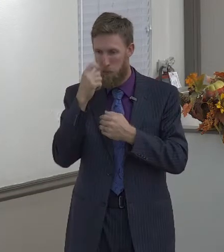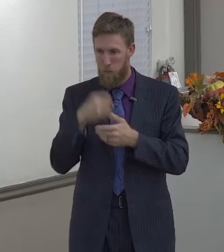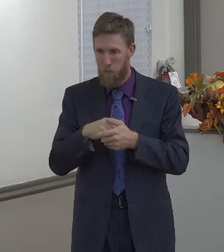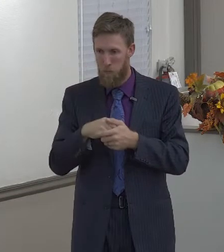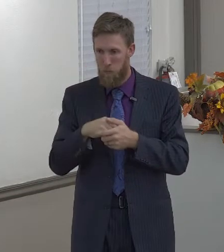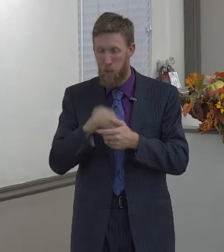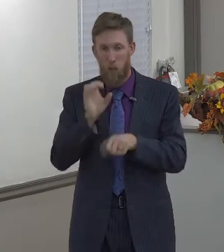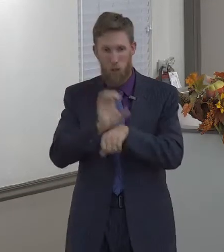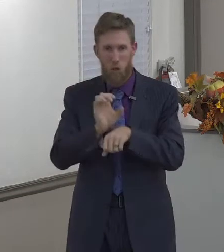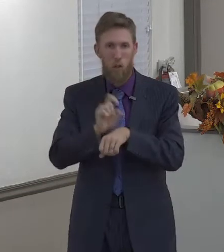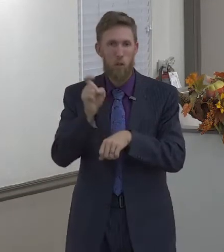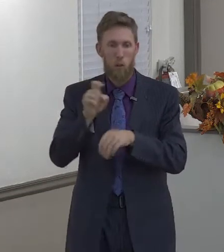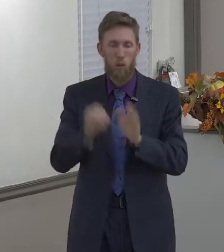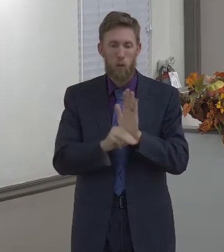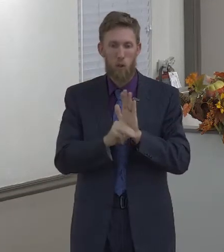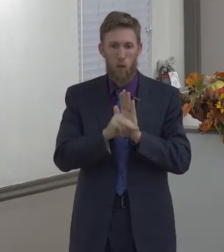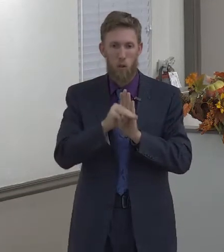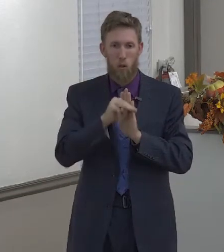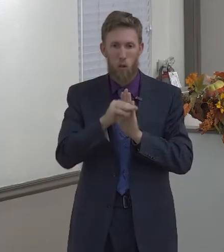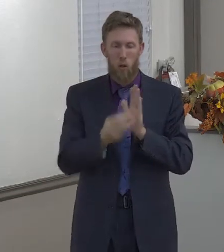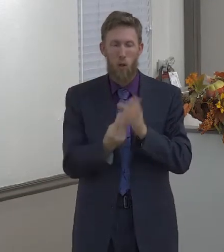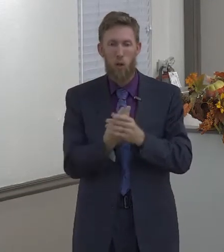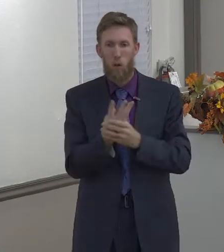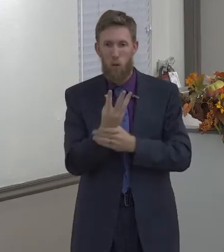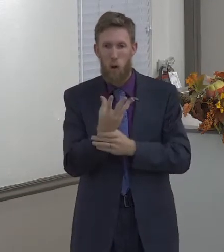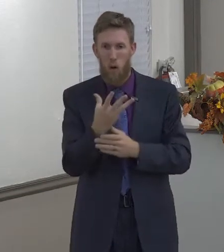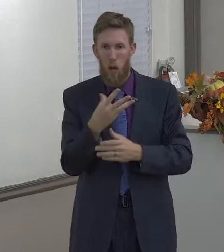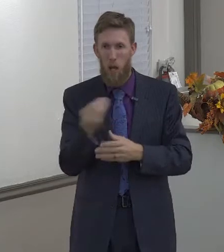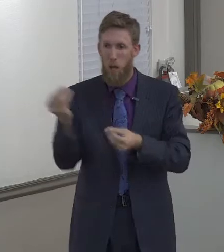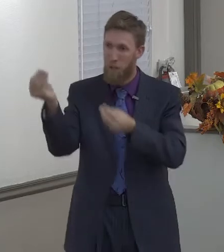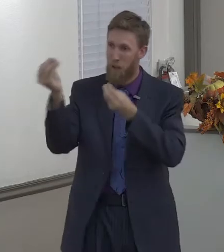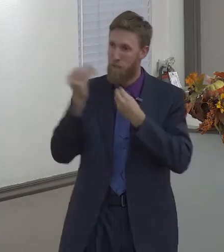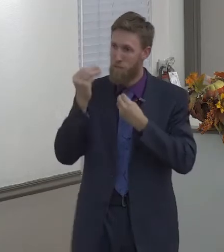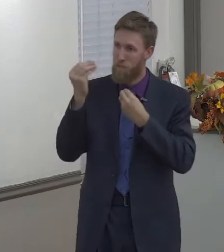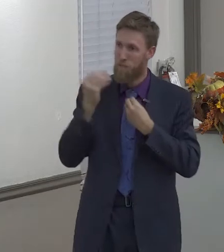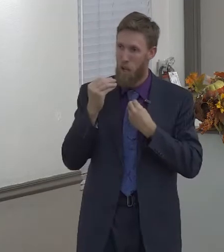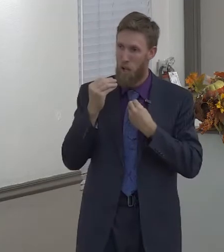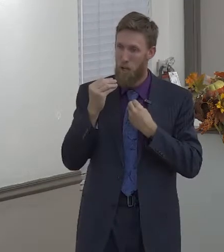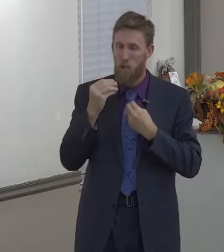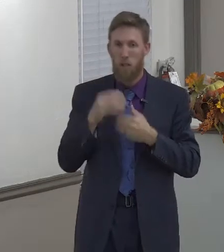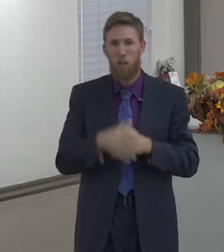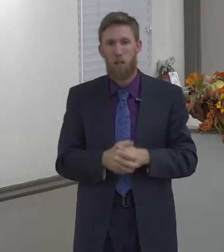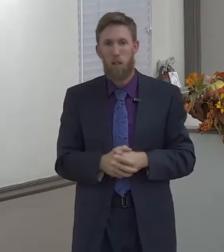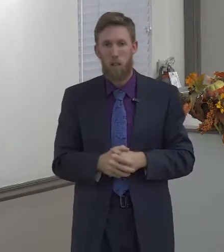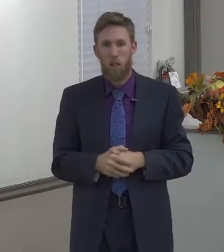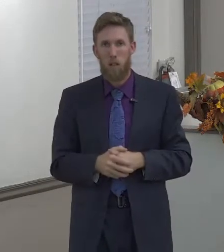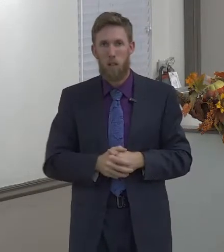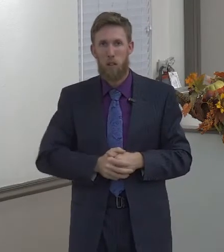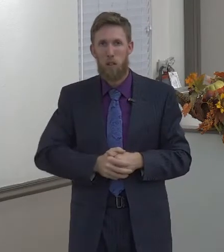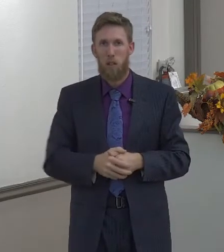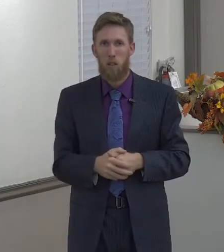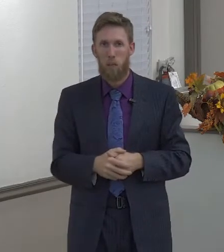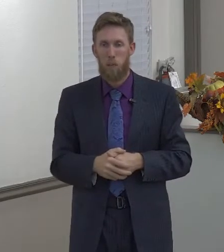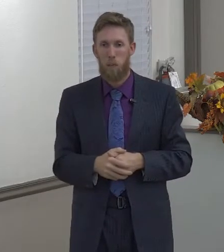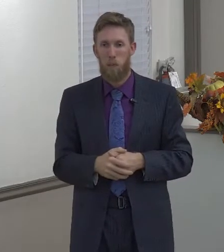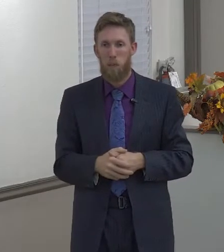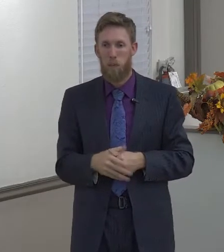building. In Ephesians 2:21, in whom all the building fitly framed together groweth unto a holy temple in the